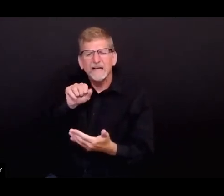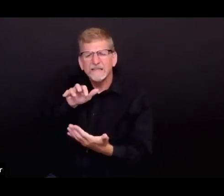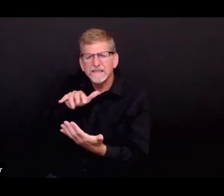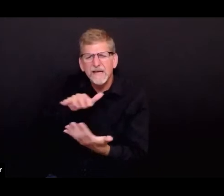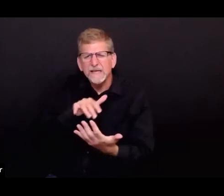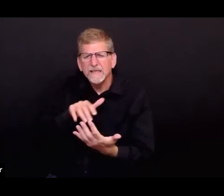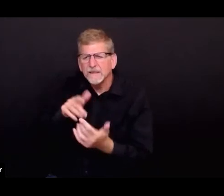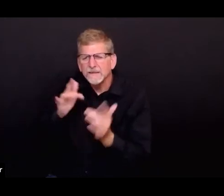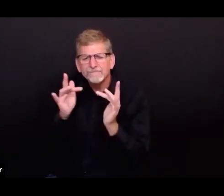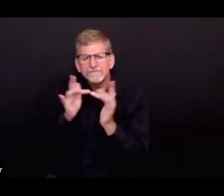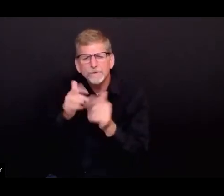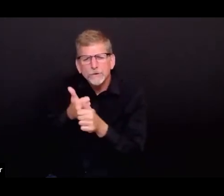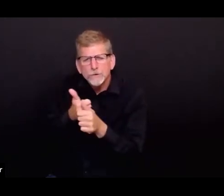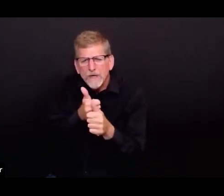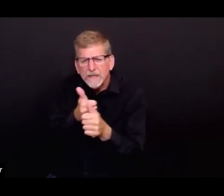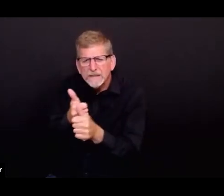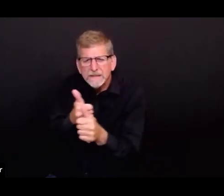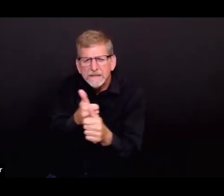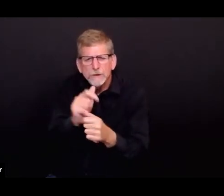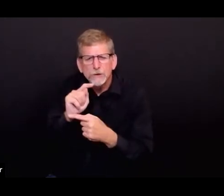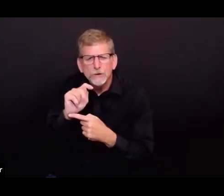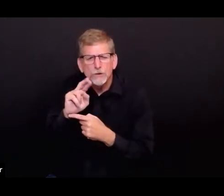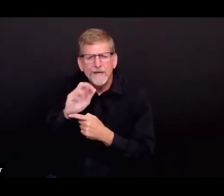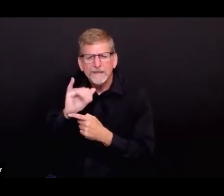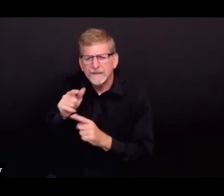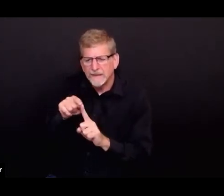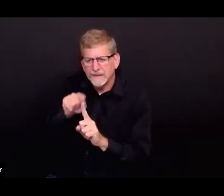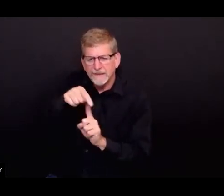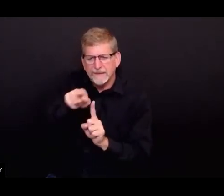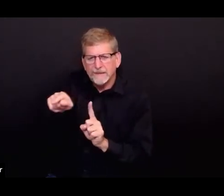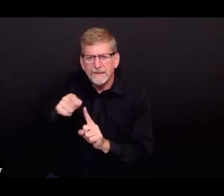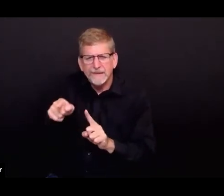have speak Somali and have a number of